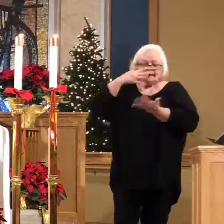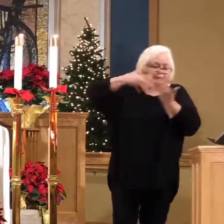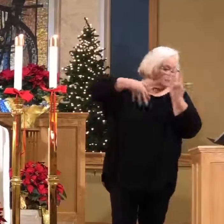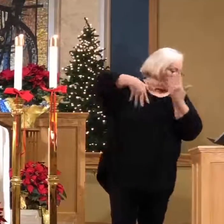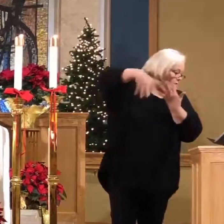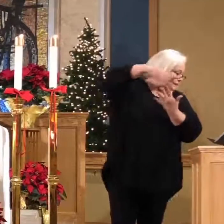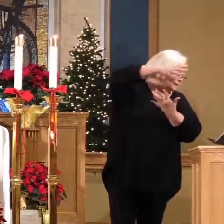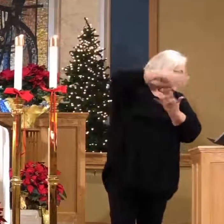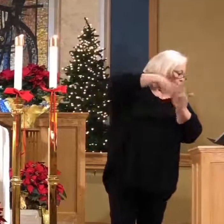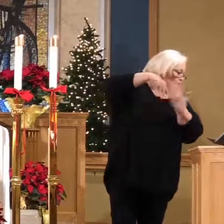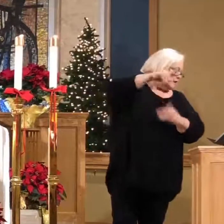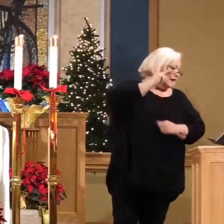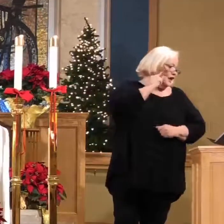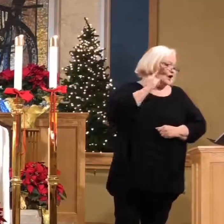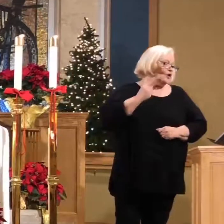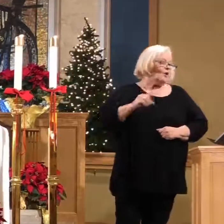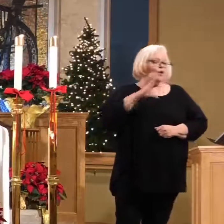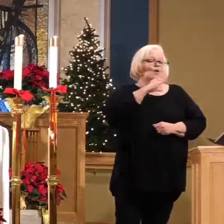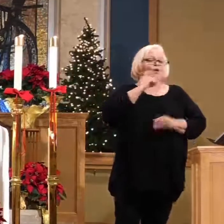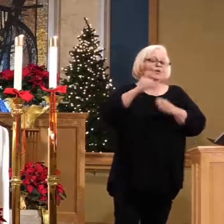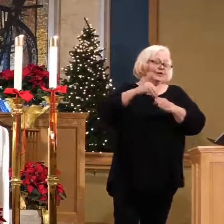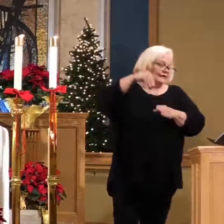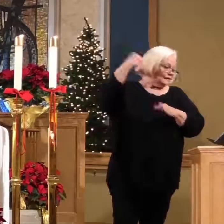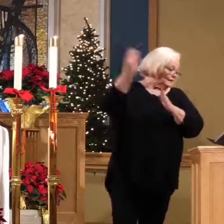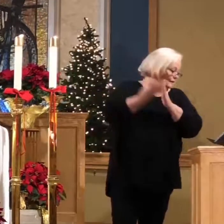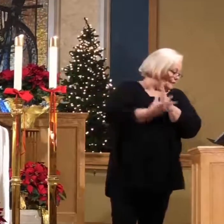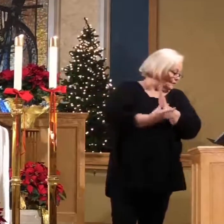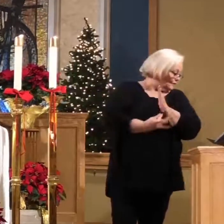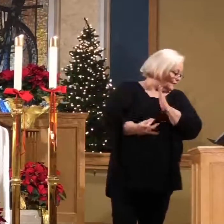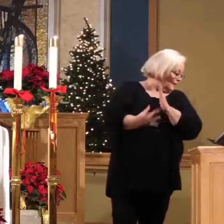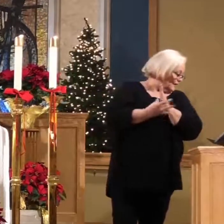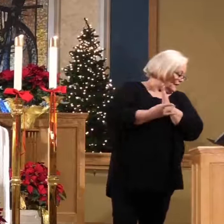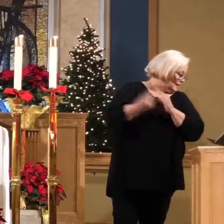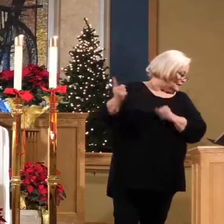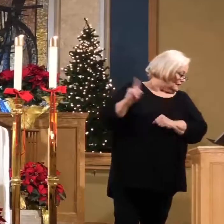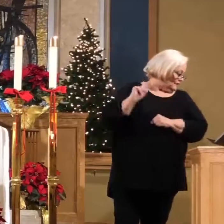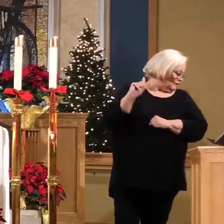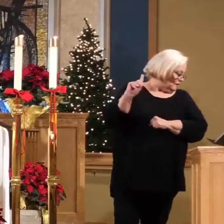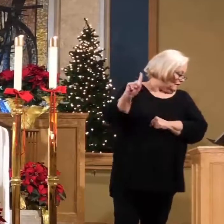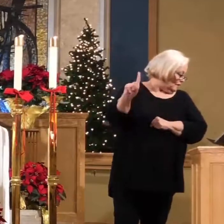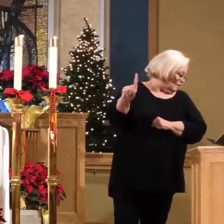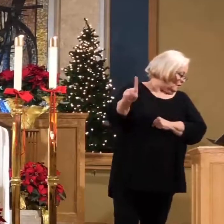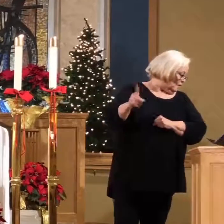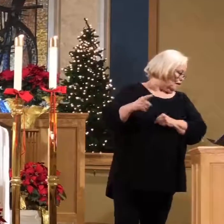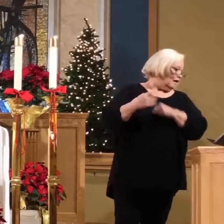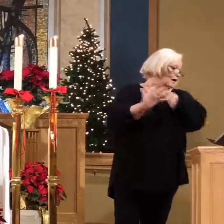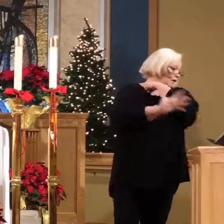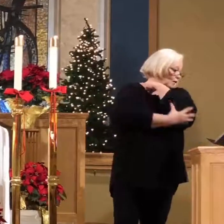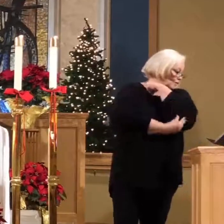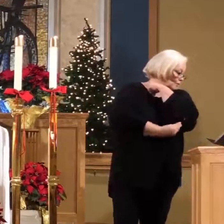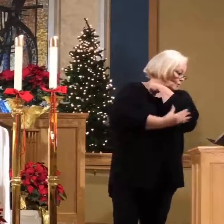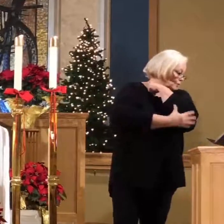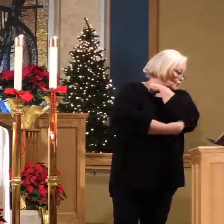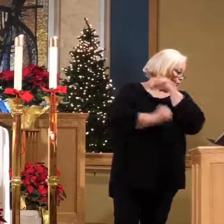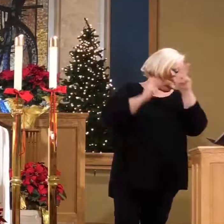incense, gold and myrrh, come peasant king